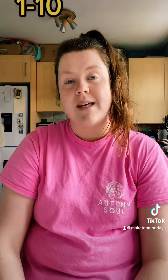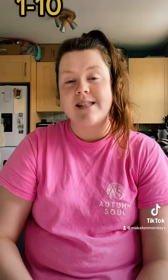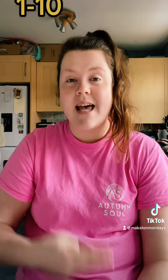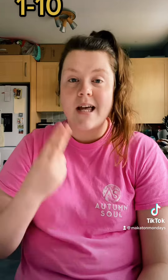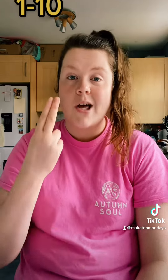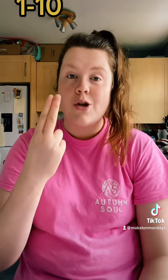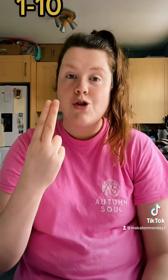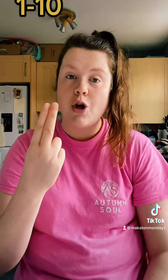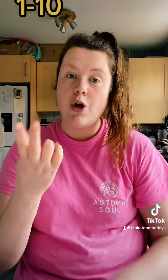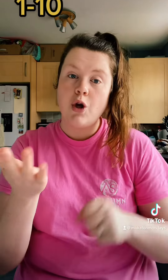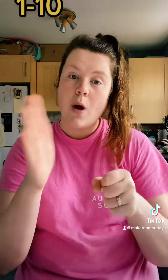say